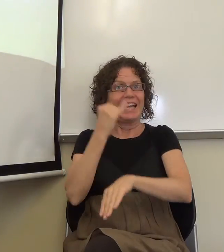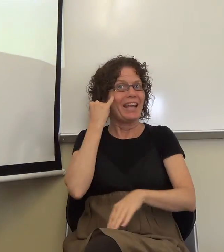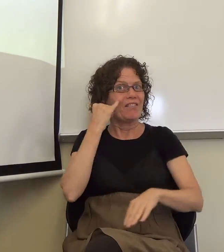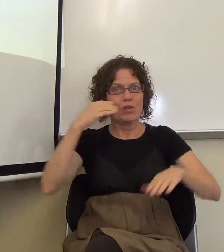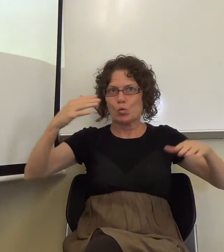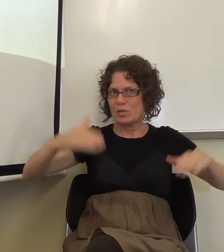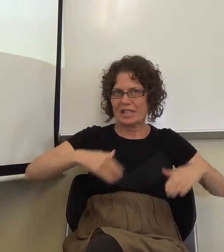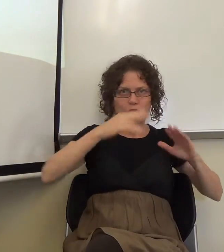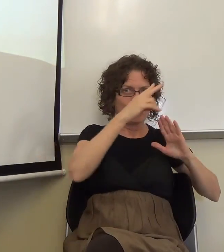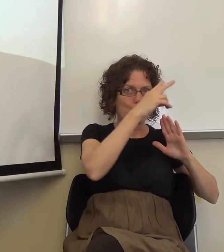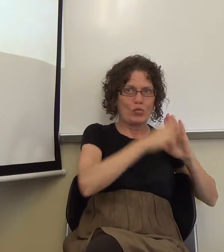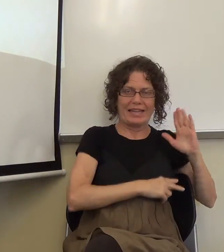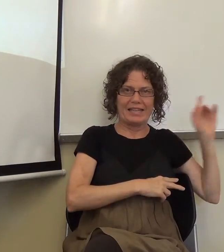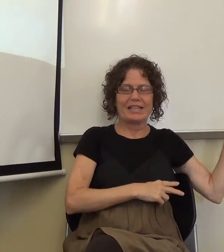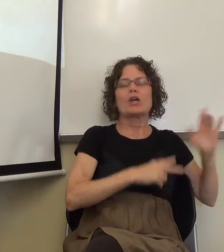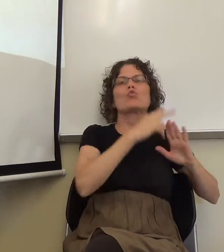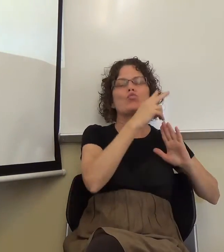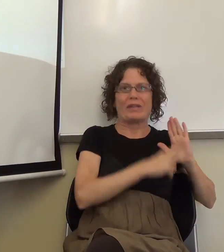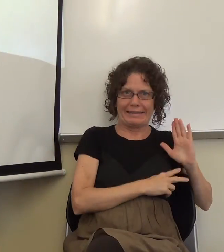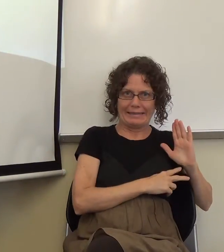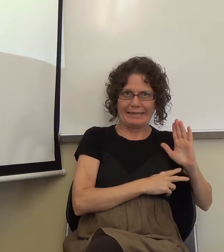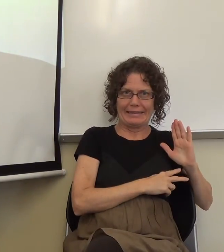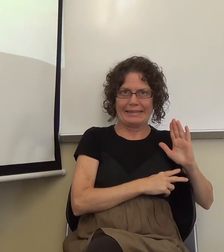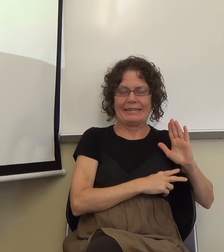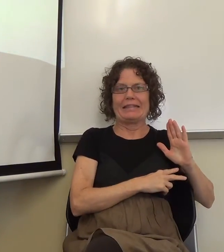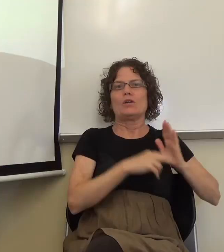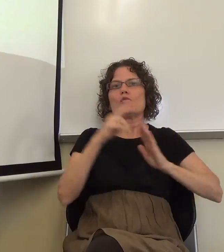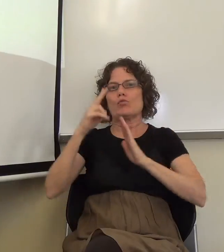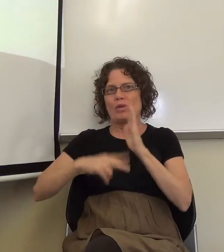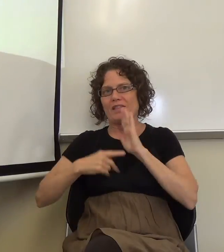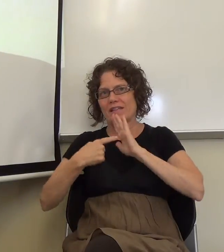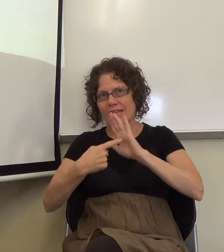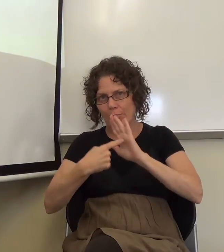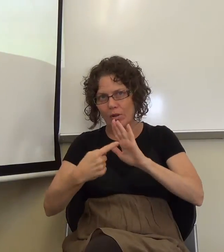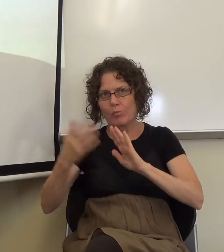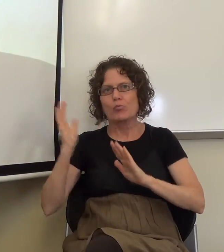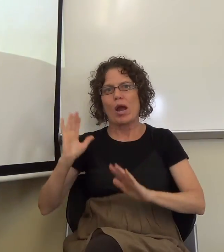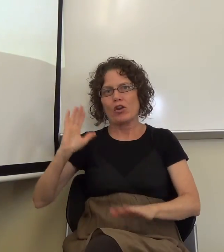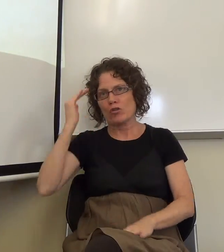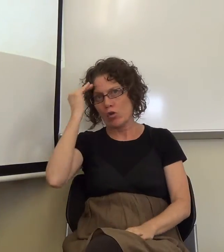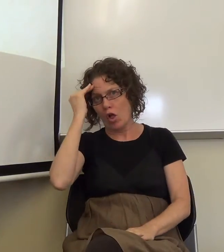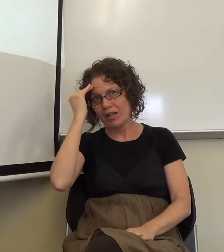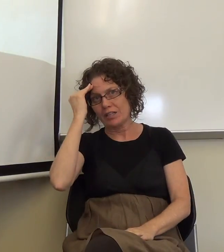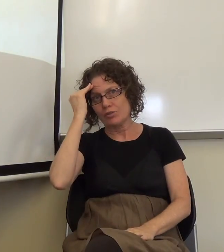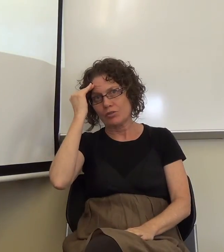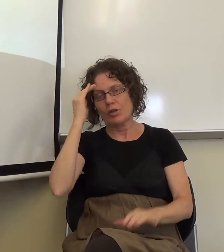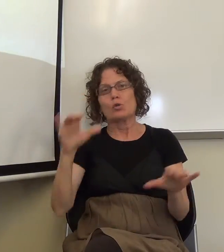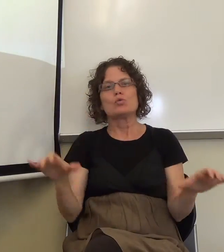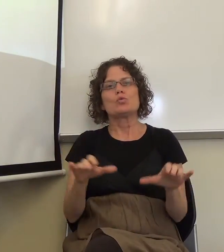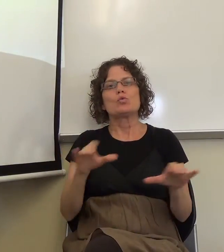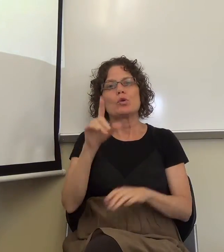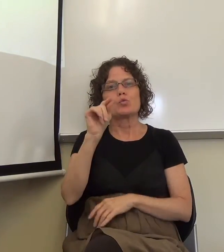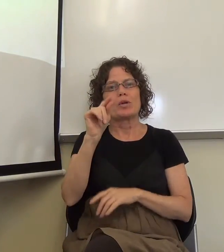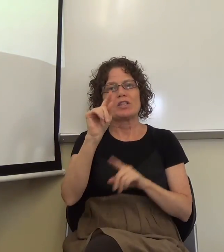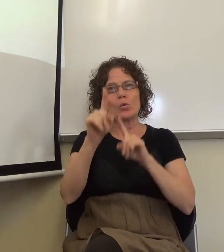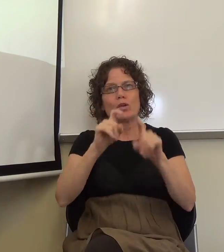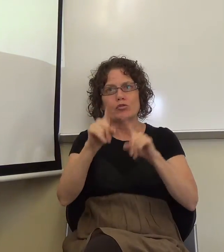this part, read that, then read the example and prior knowledge part, and do the 20 questions of those.